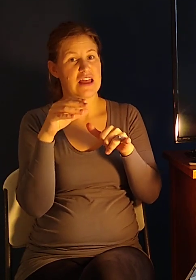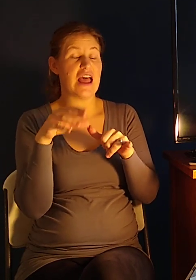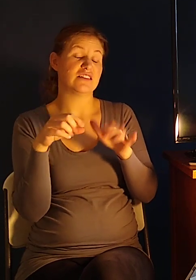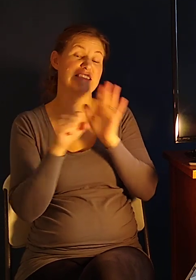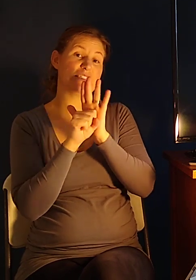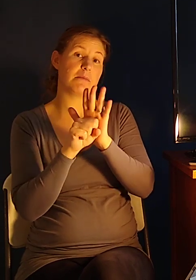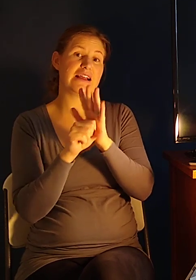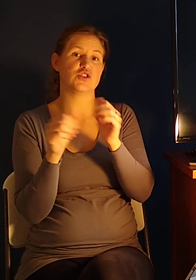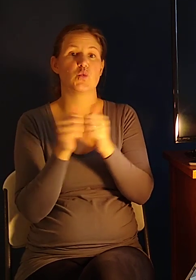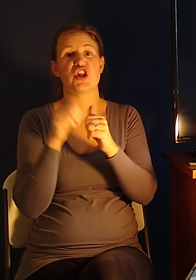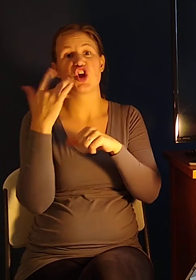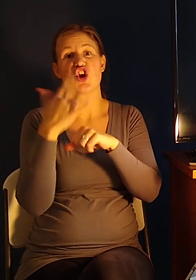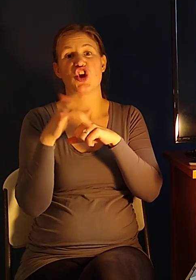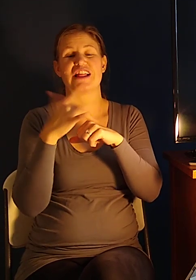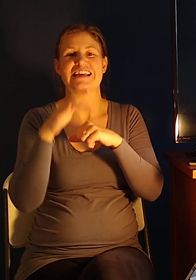by early skyscrapers.